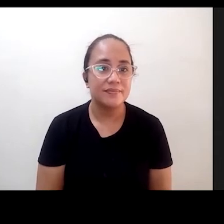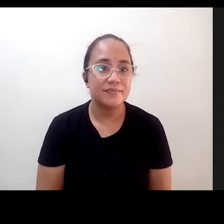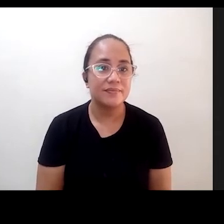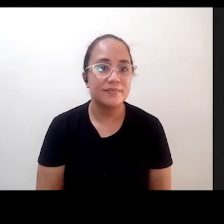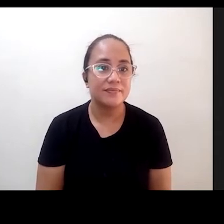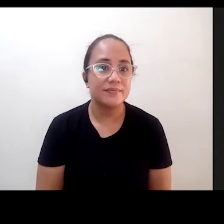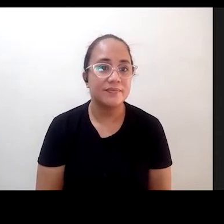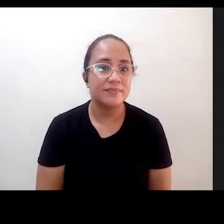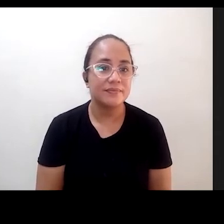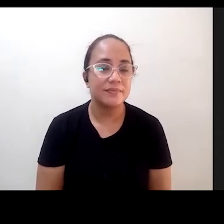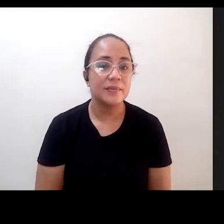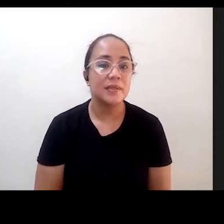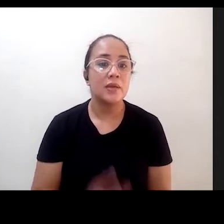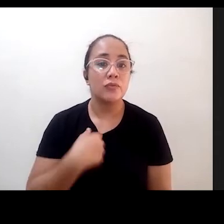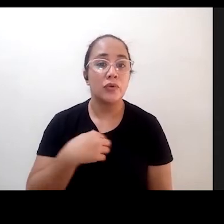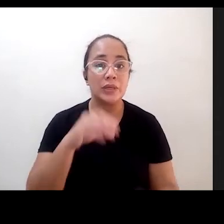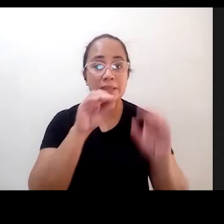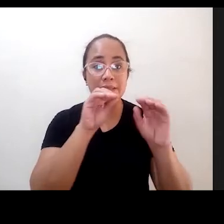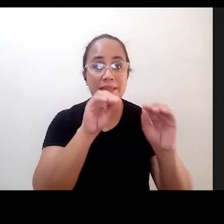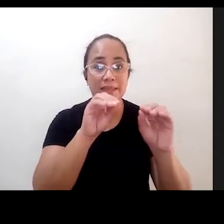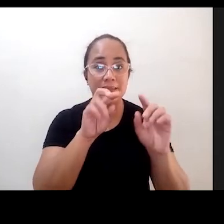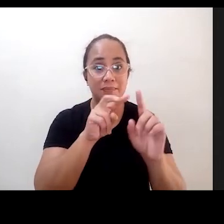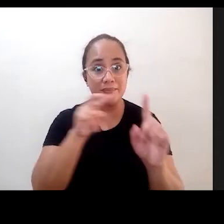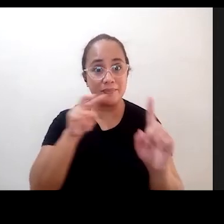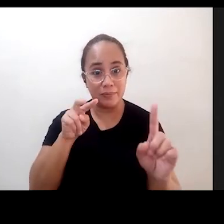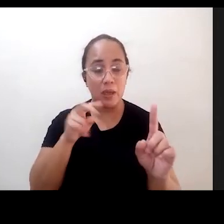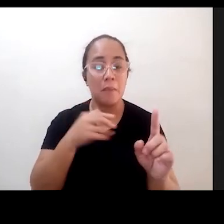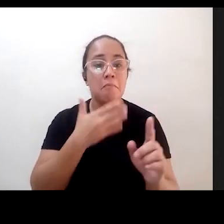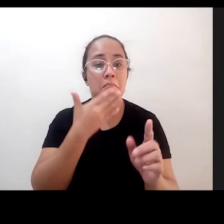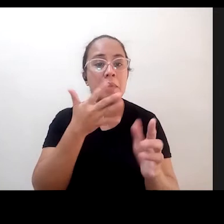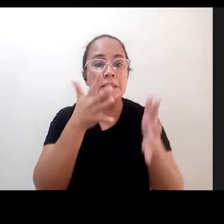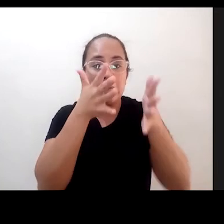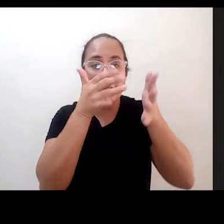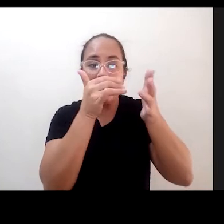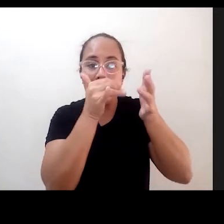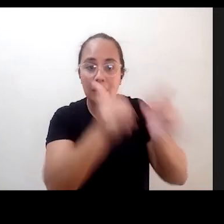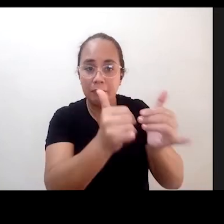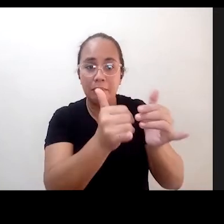So from a teaching point of view, it's best to leave the colors different.